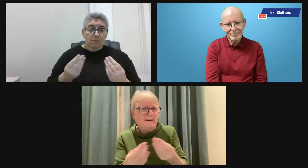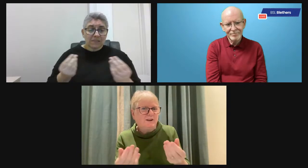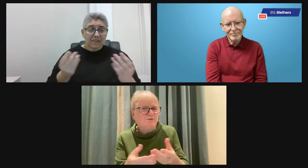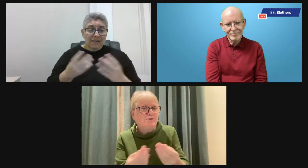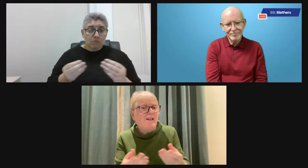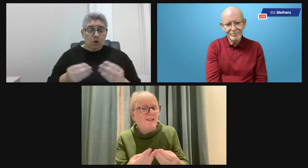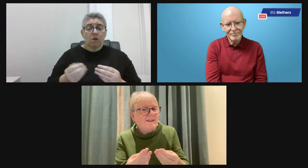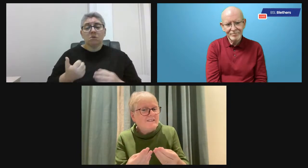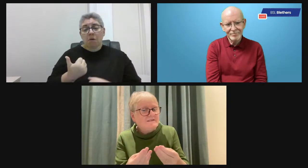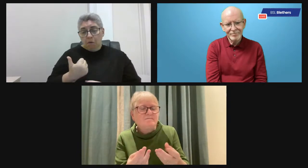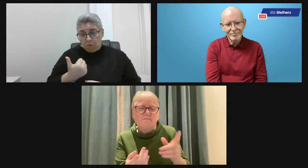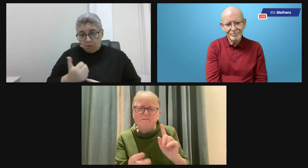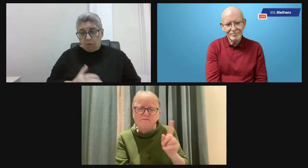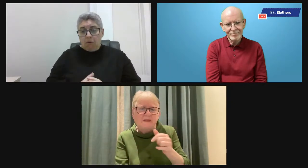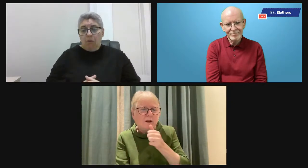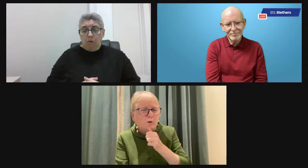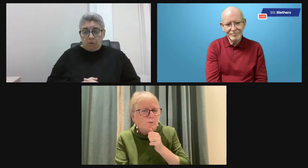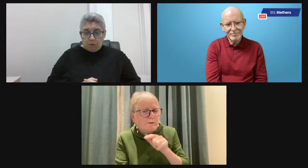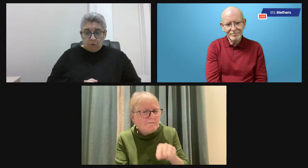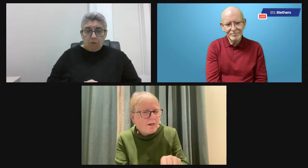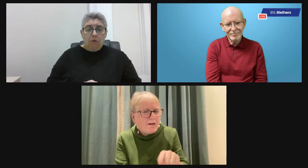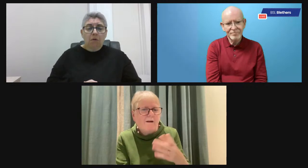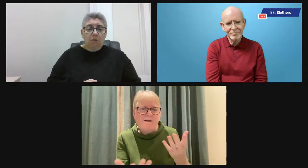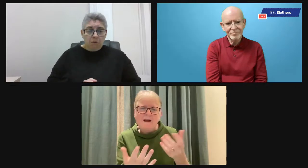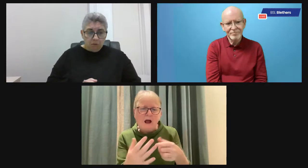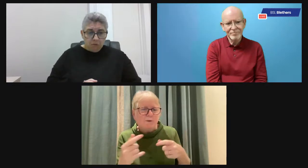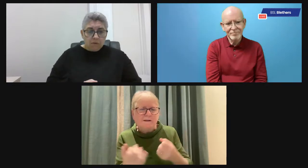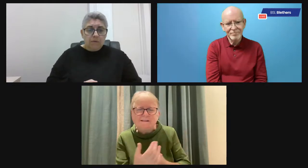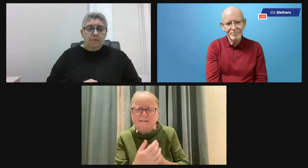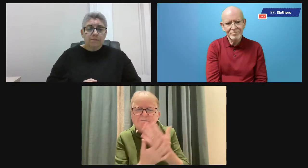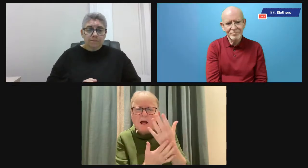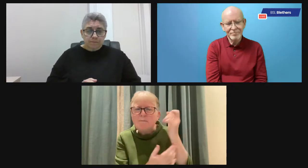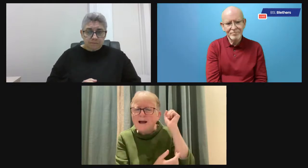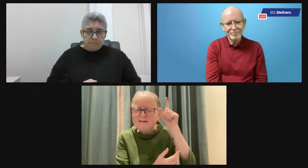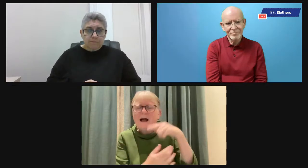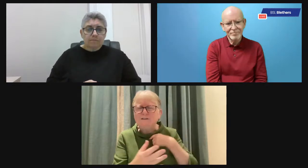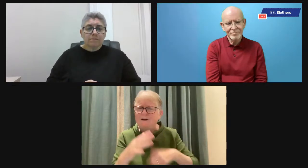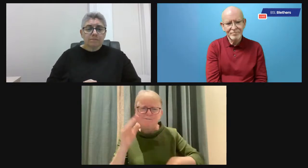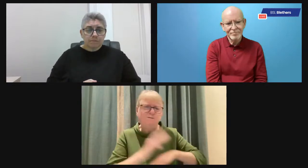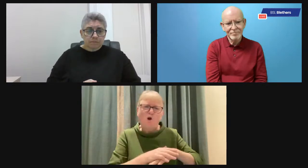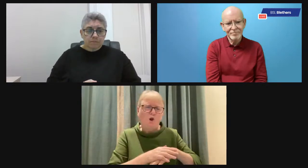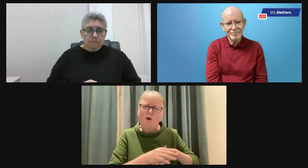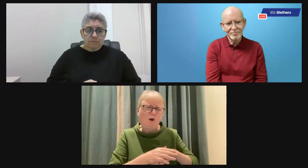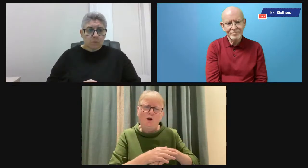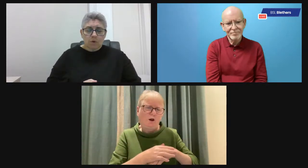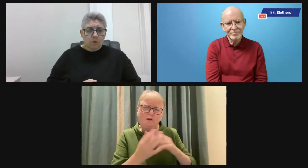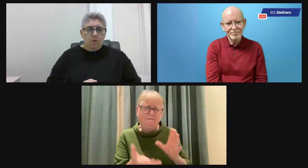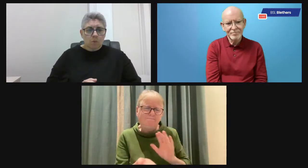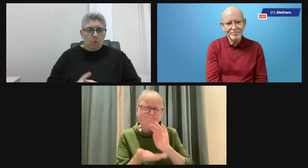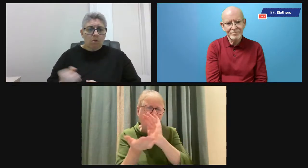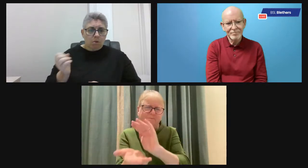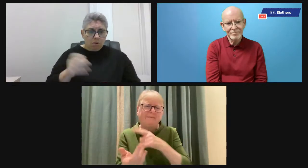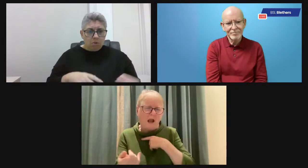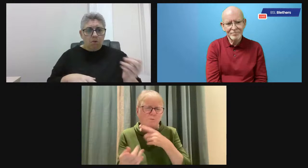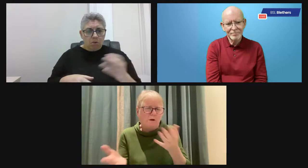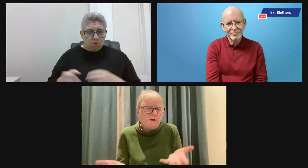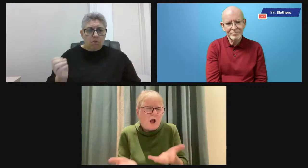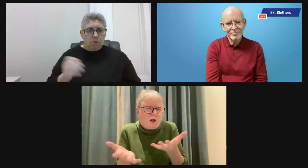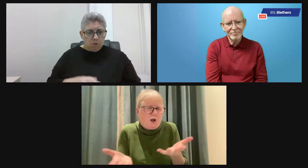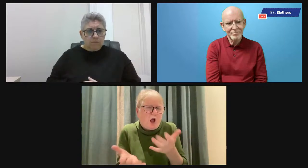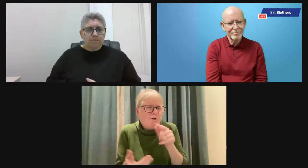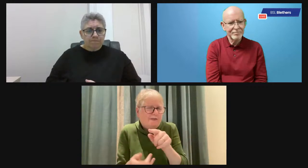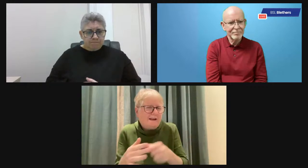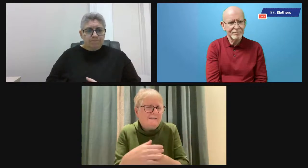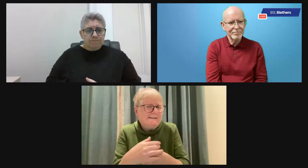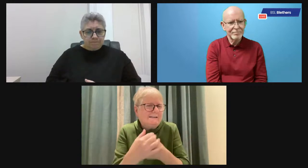And via that, you can get access to all kinds of materials and resources that might be useful to you in the classroom, just to help you develop ideas. They're